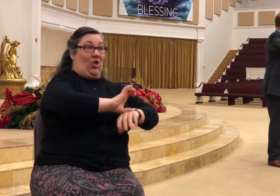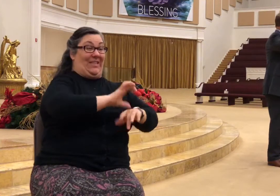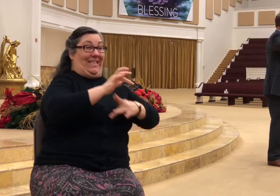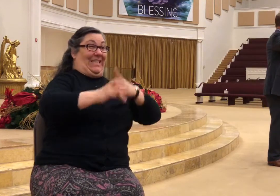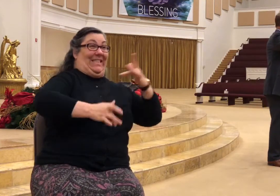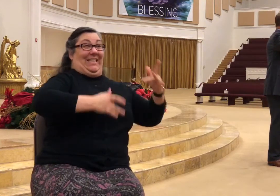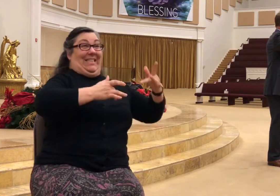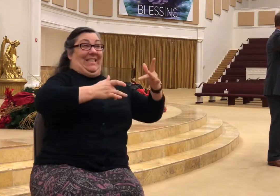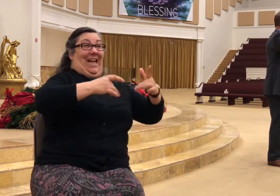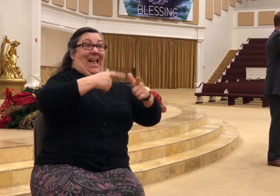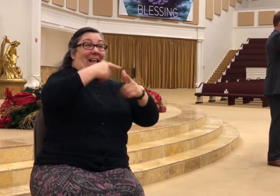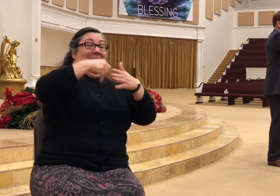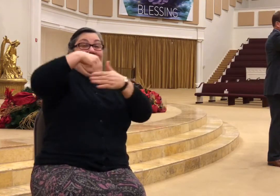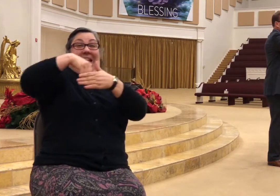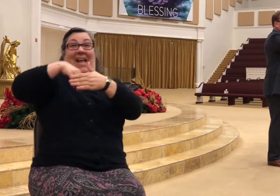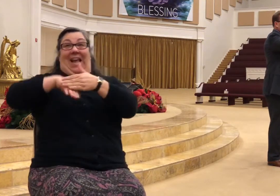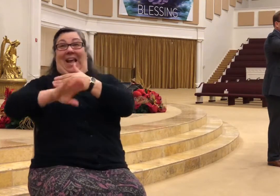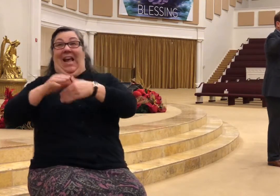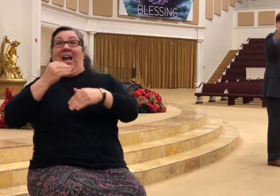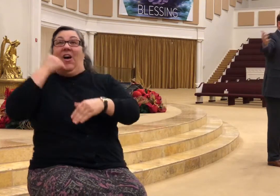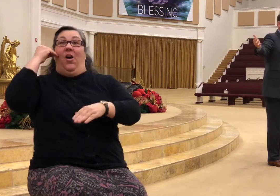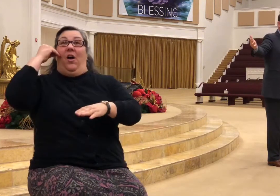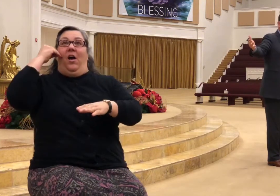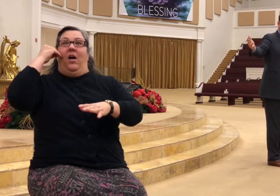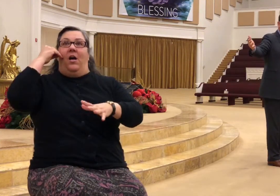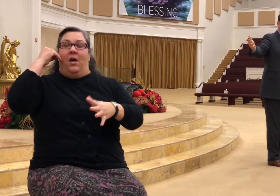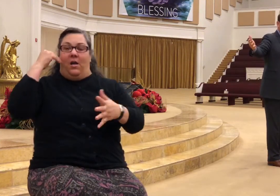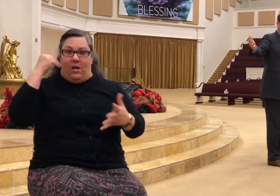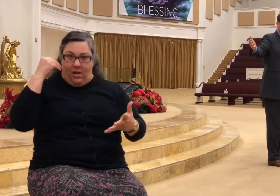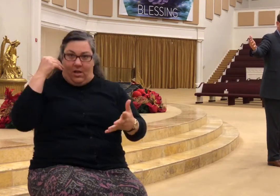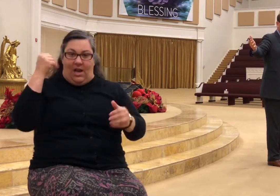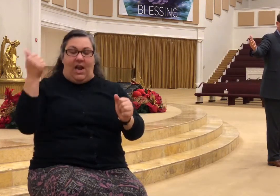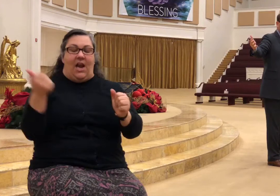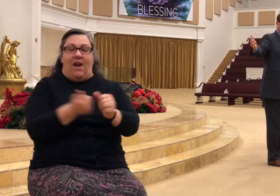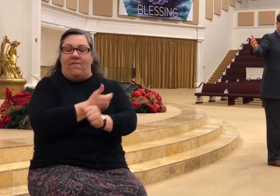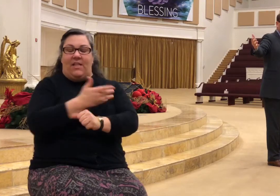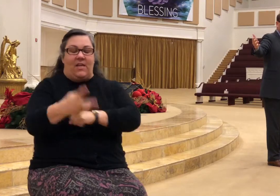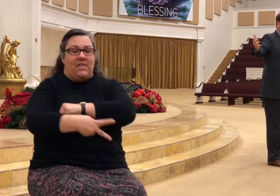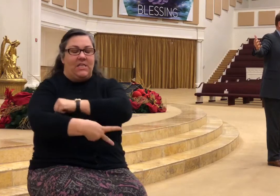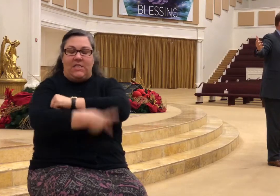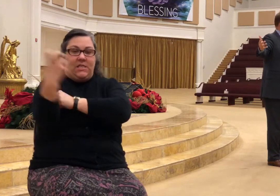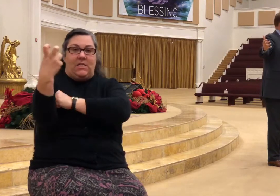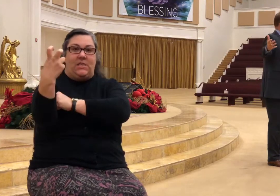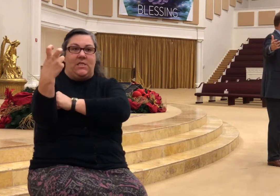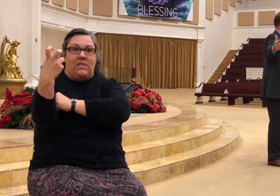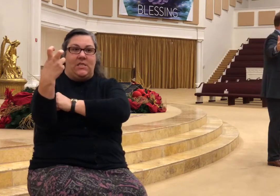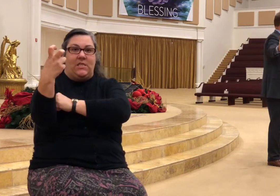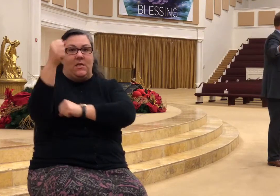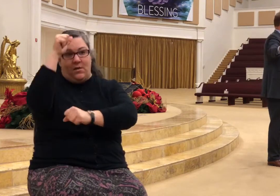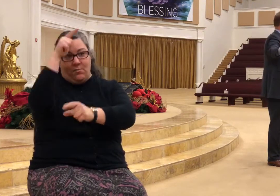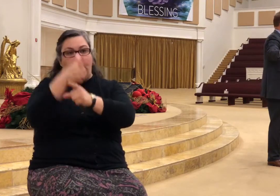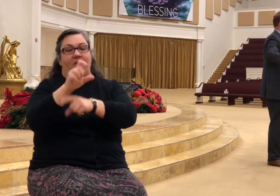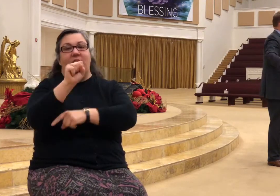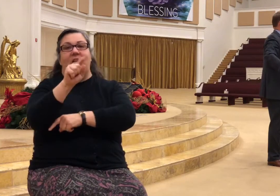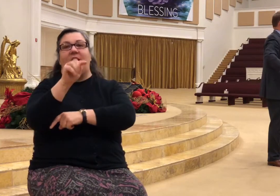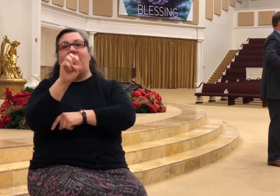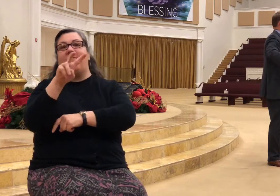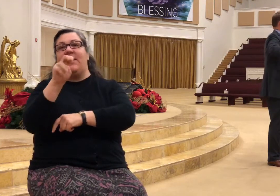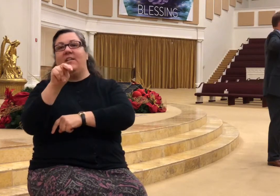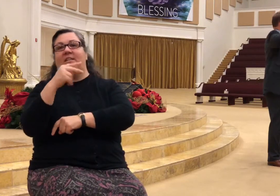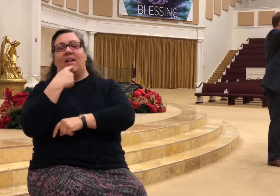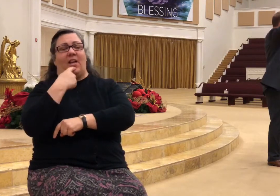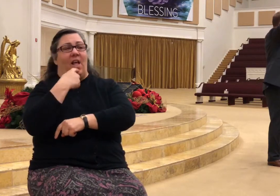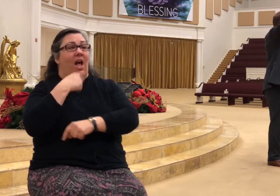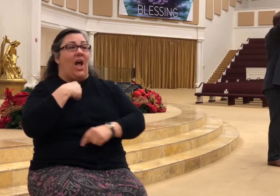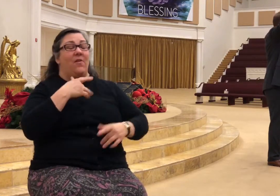walk in the door and their house has been totally violated and robbed. Brother Stephen told me, he said, I felt like I went